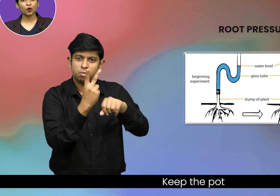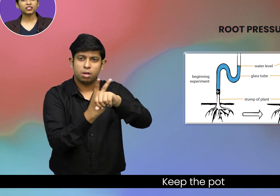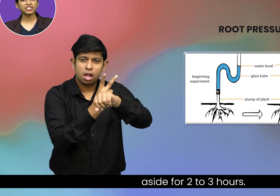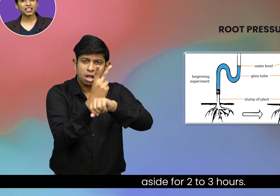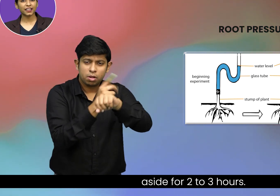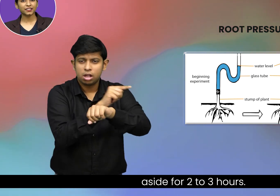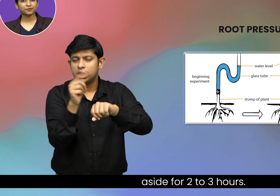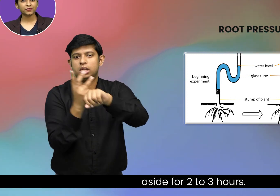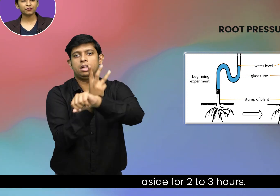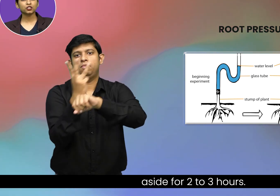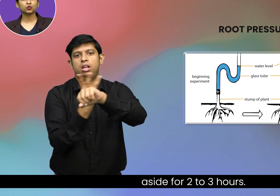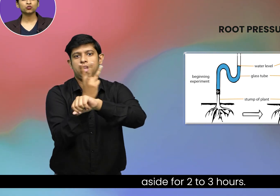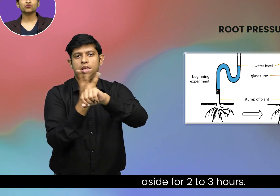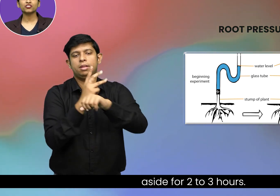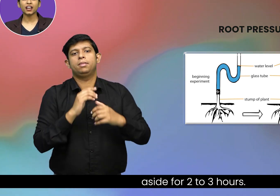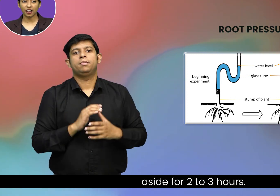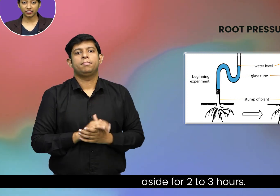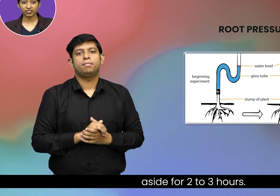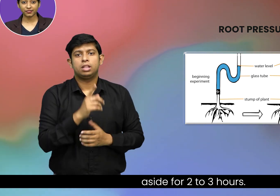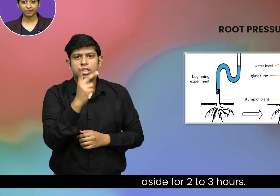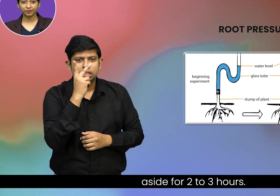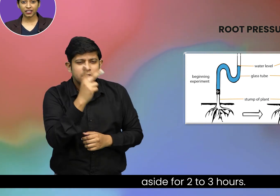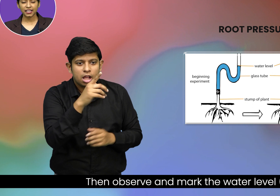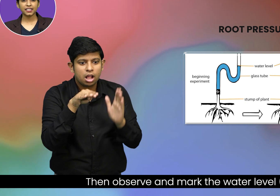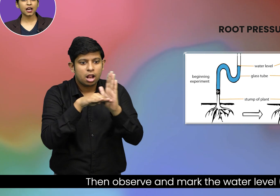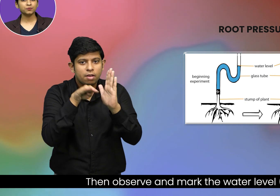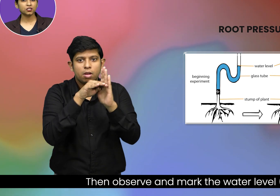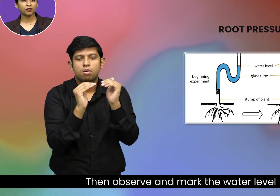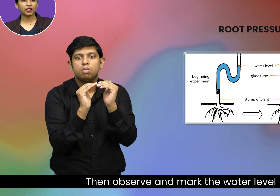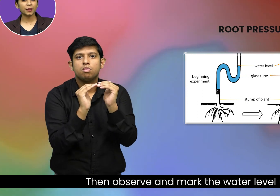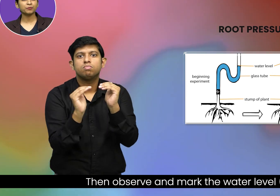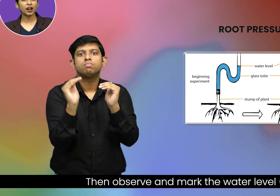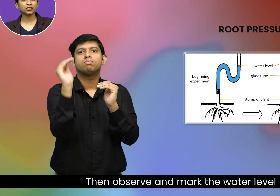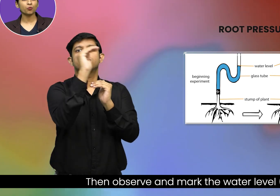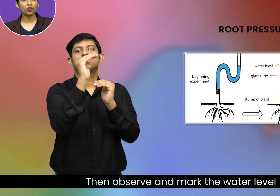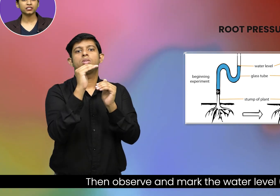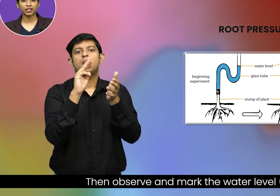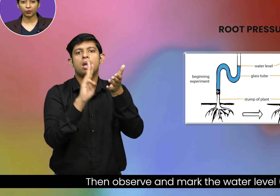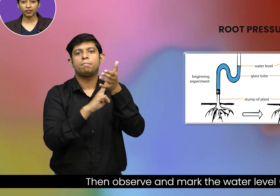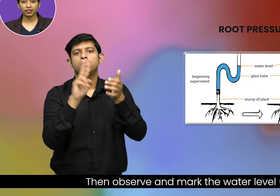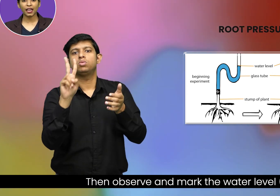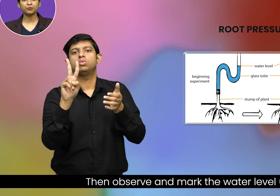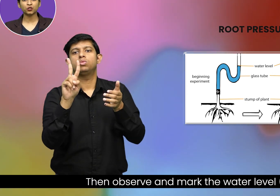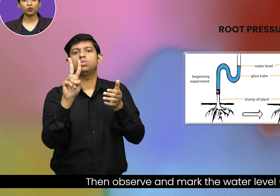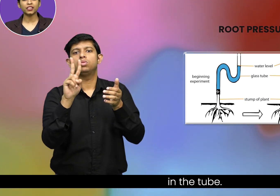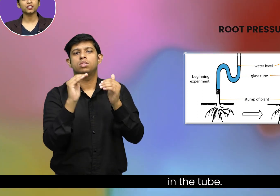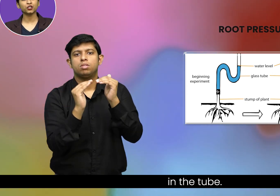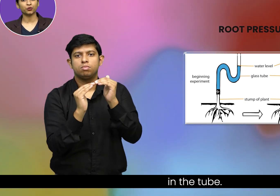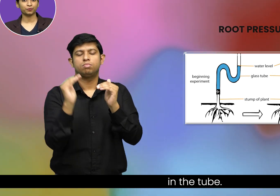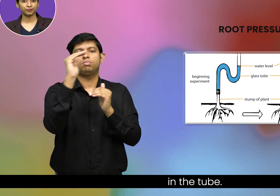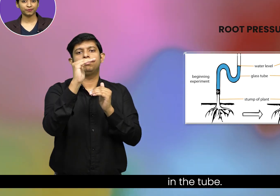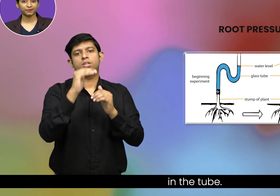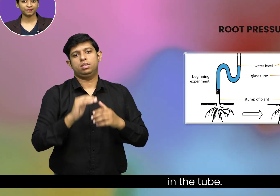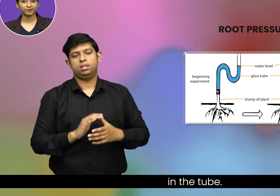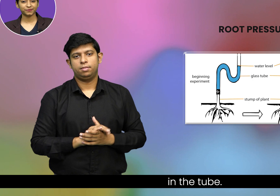Keep the pot aside for 2 to 3 hours. Then observe and mark the water level M2 in the